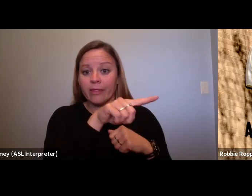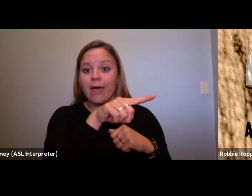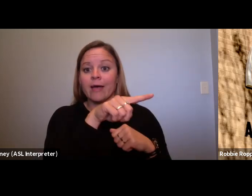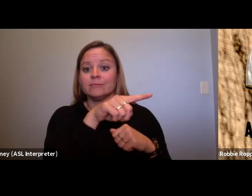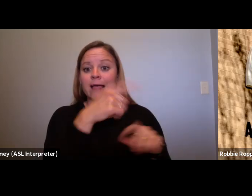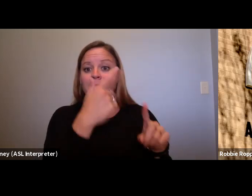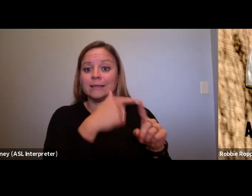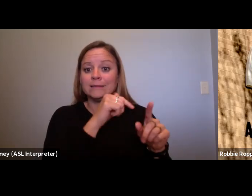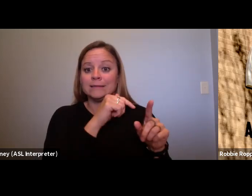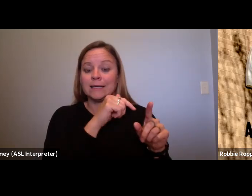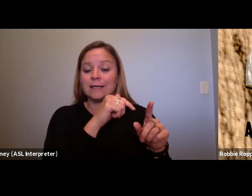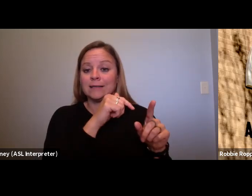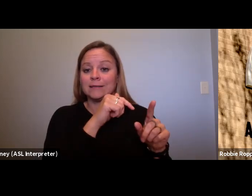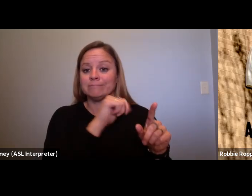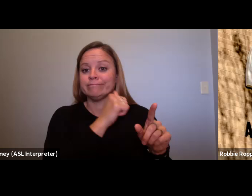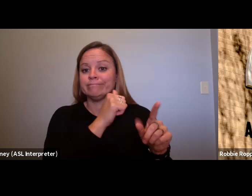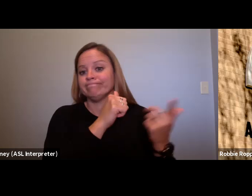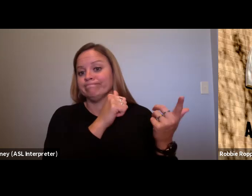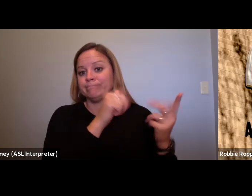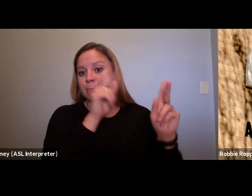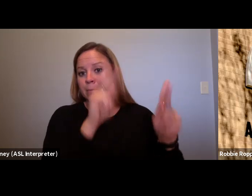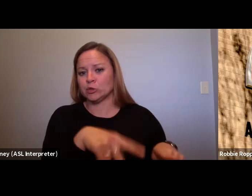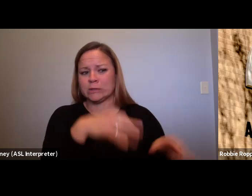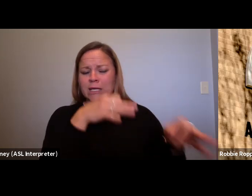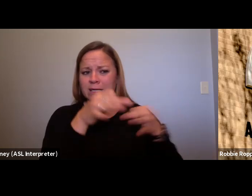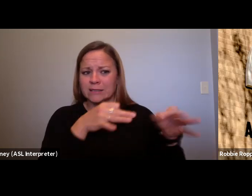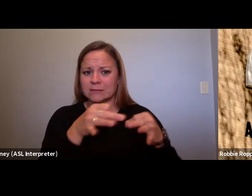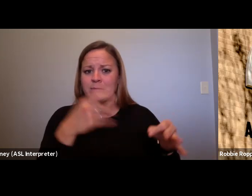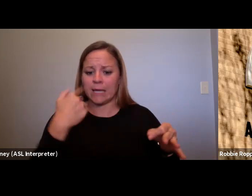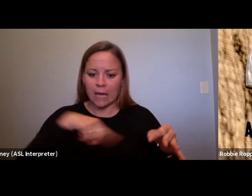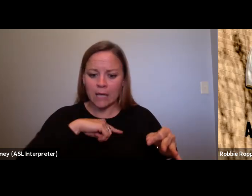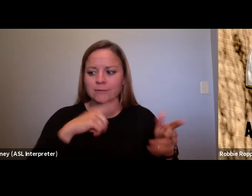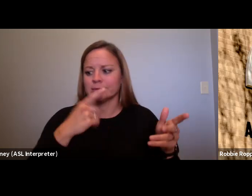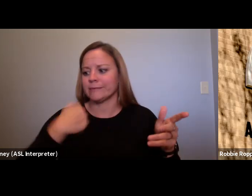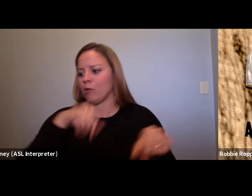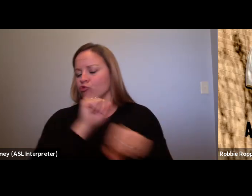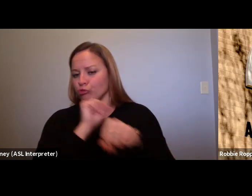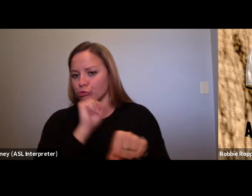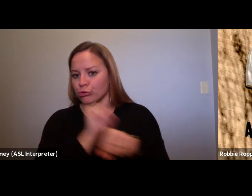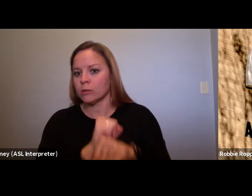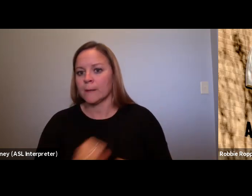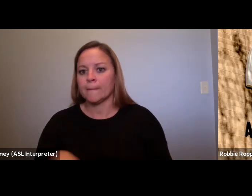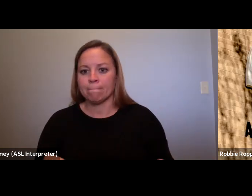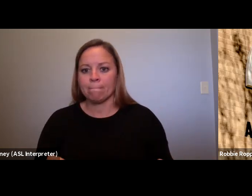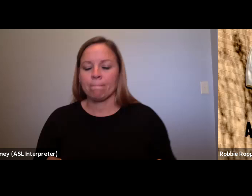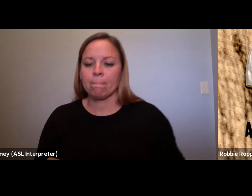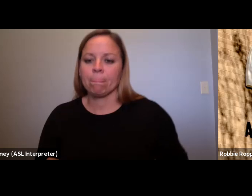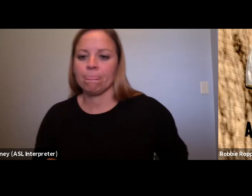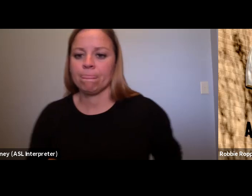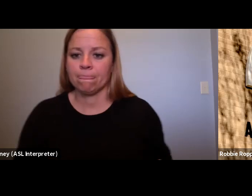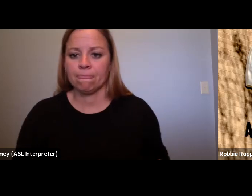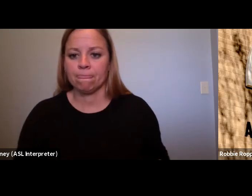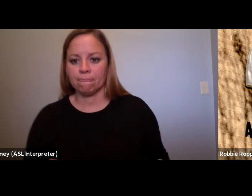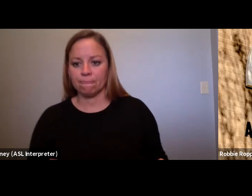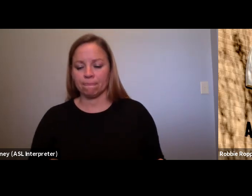leasing agents and explain to them who we are and the type of work we're trying to do. You know, it